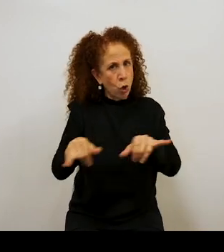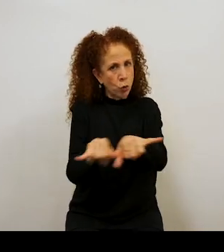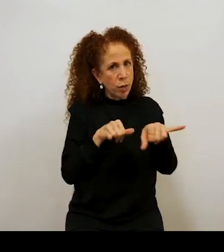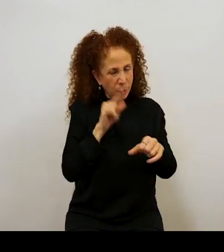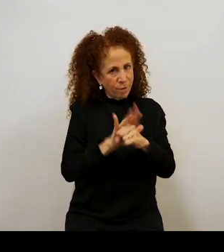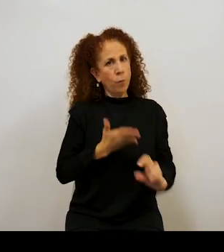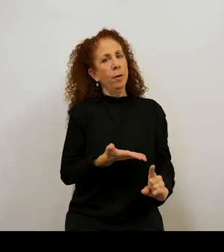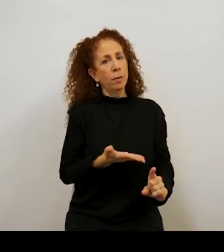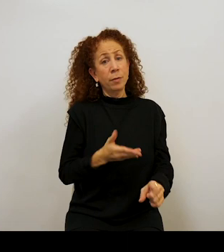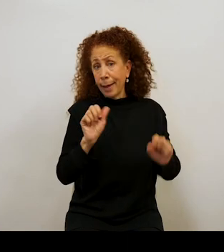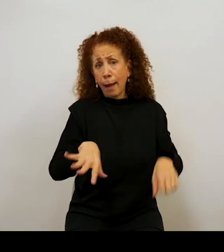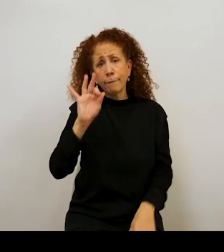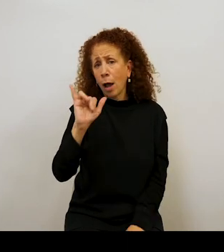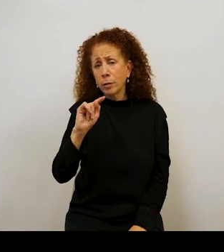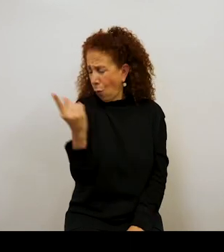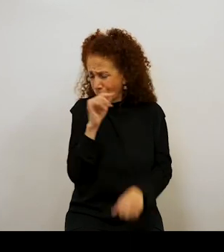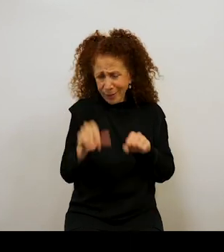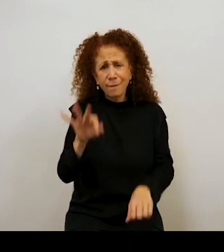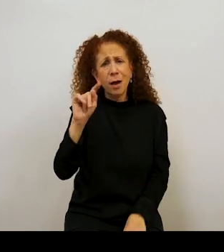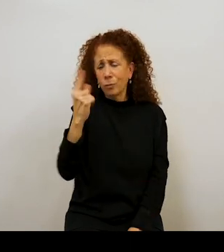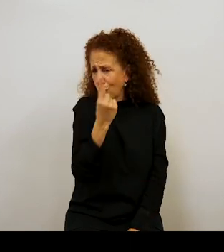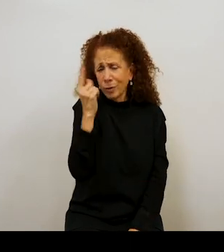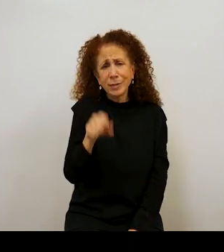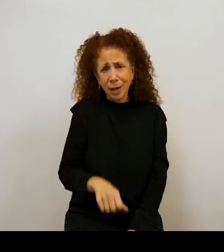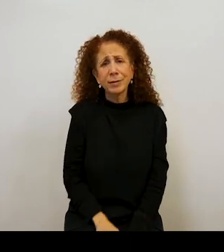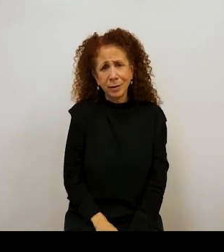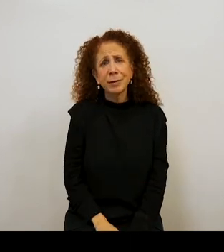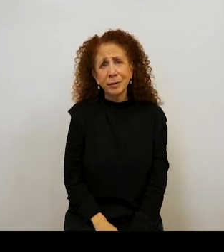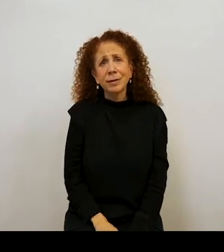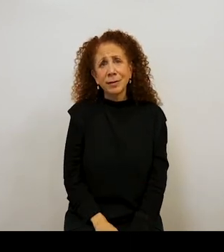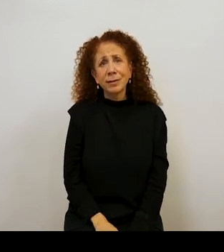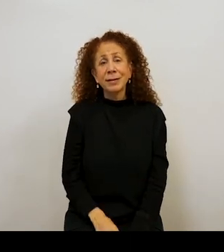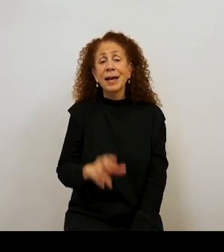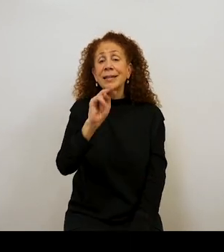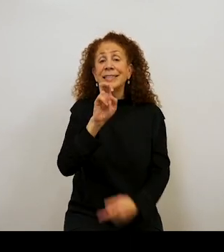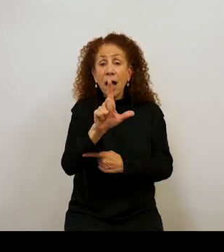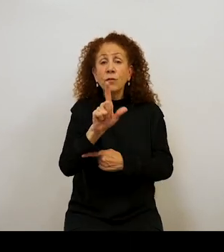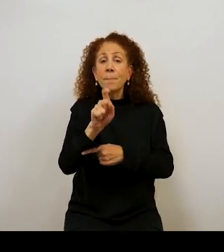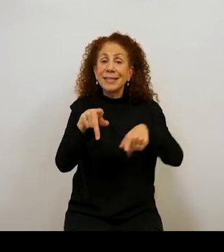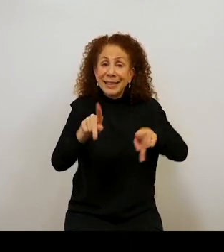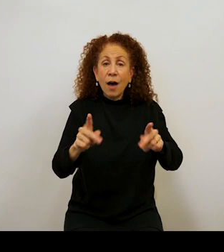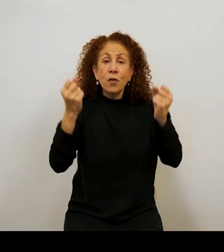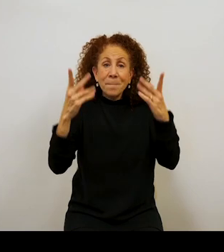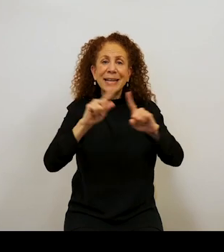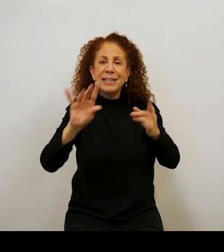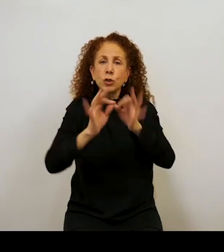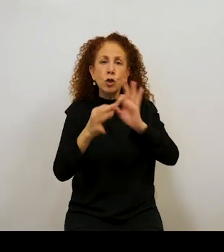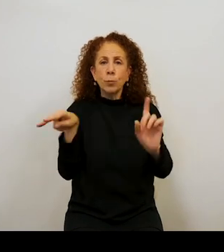confirmed. Because they can. They always can. Because a novel has to allow for a multiplicity of